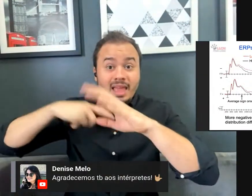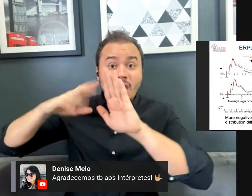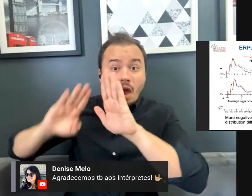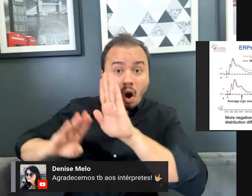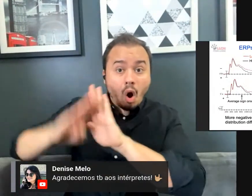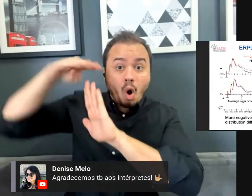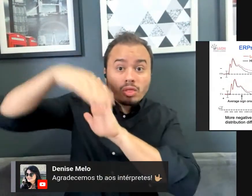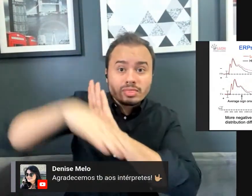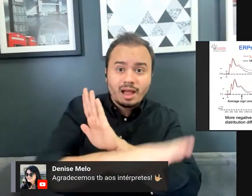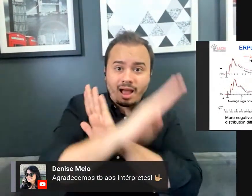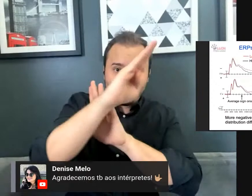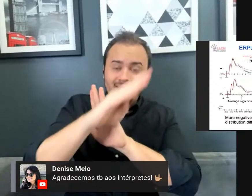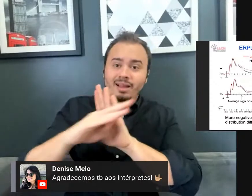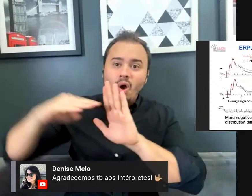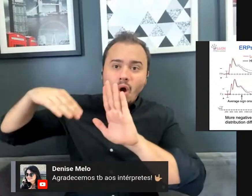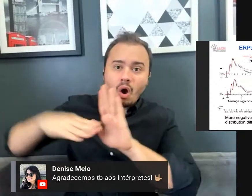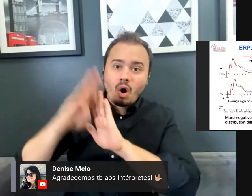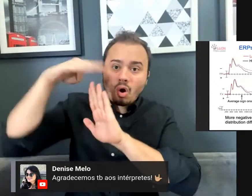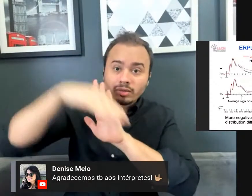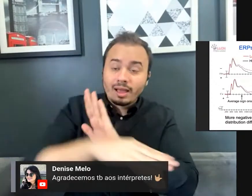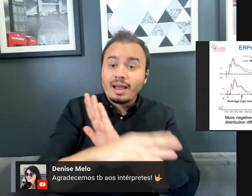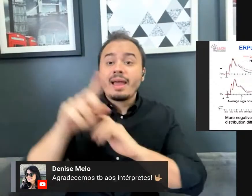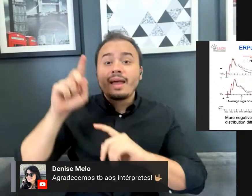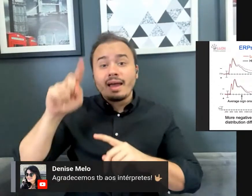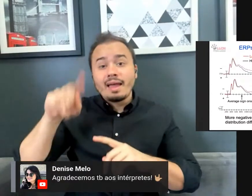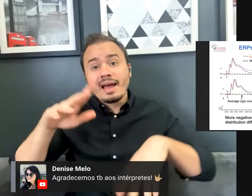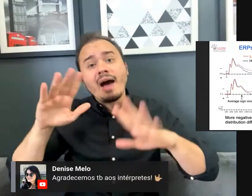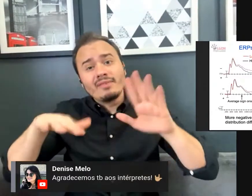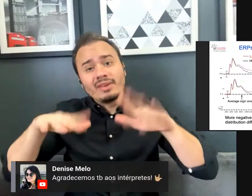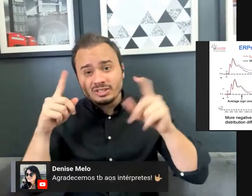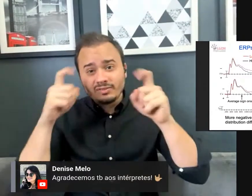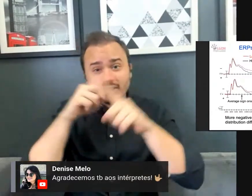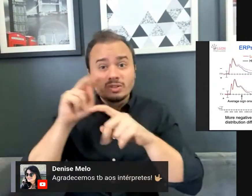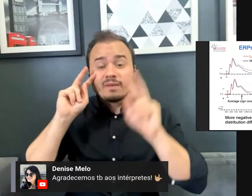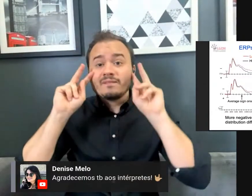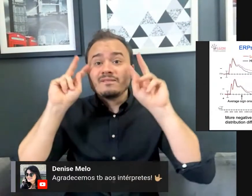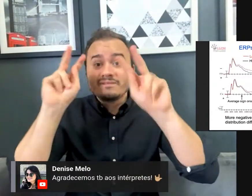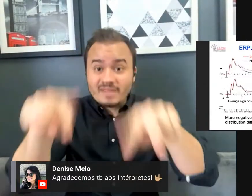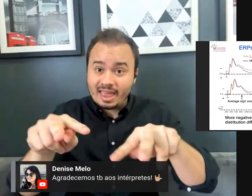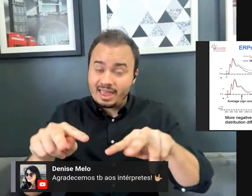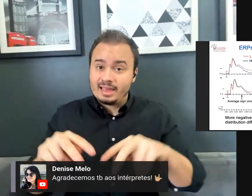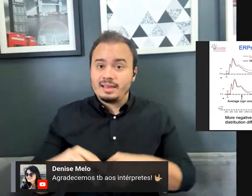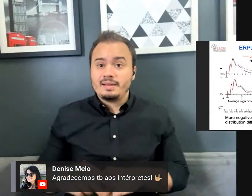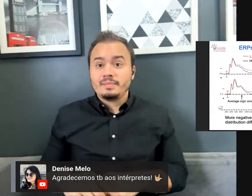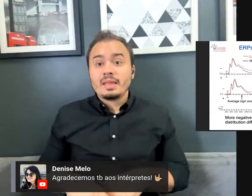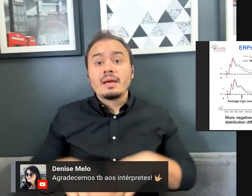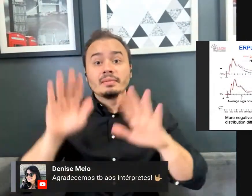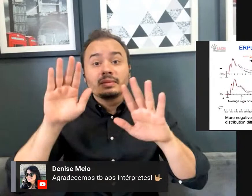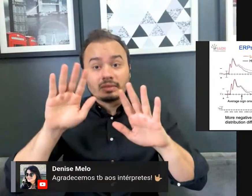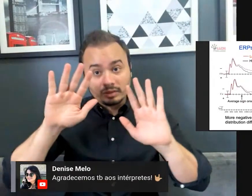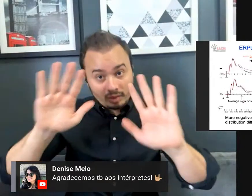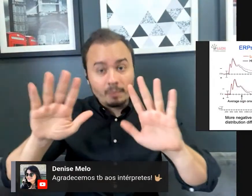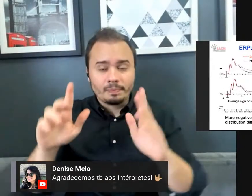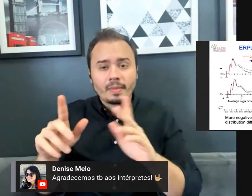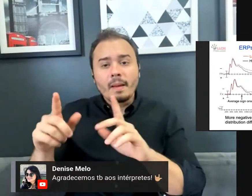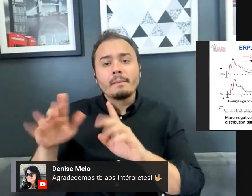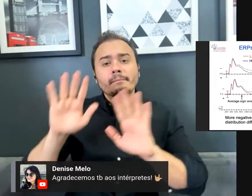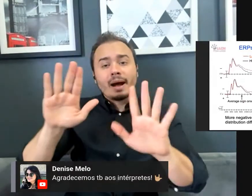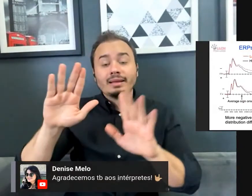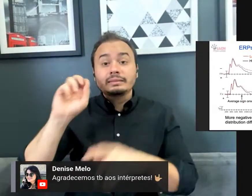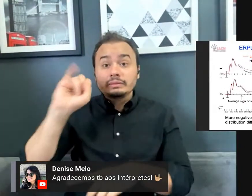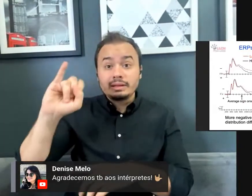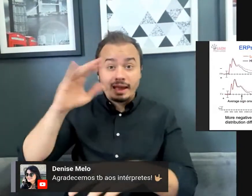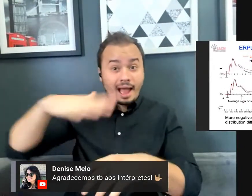locked to video onset. And for spoken languages, really stimulus